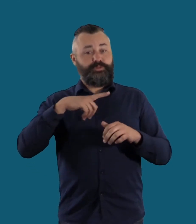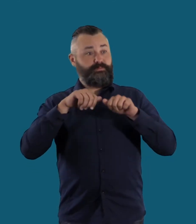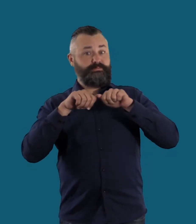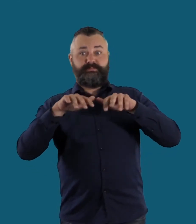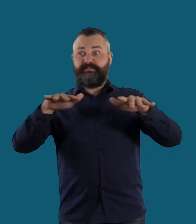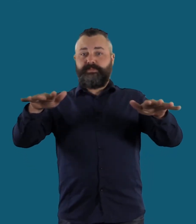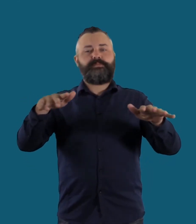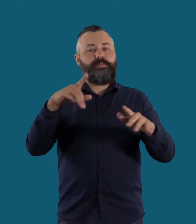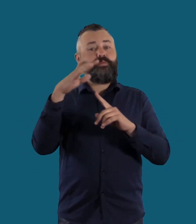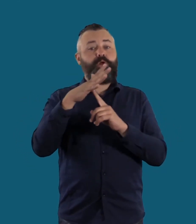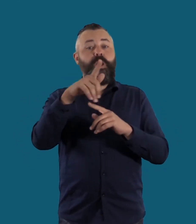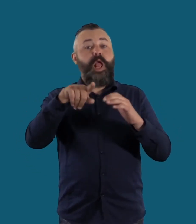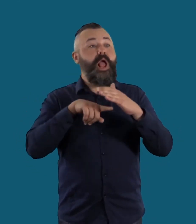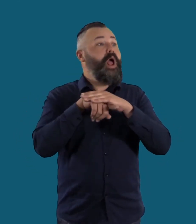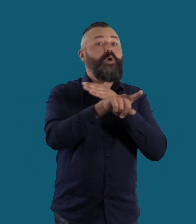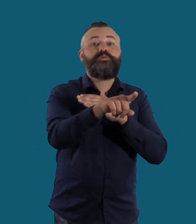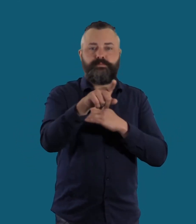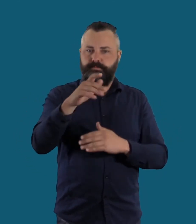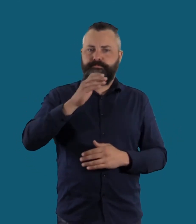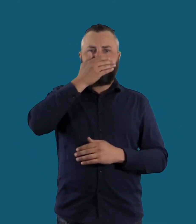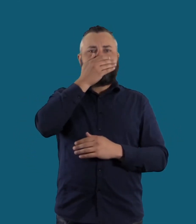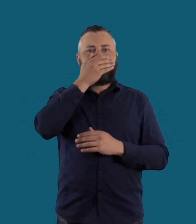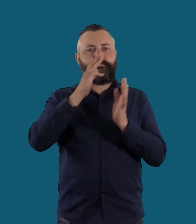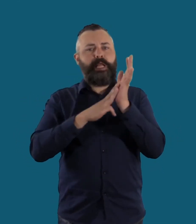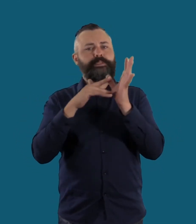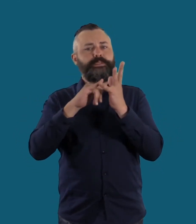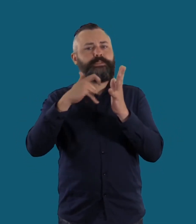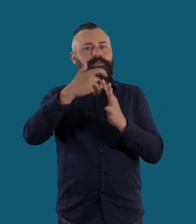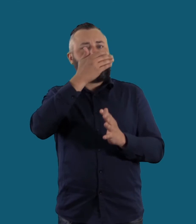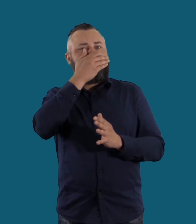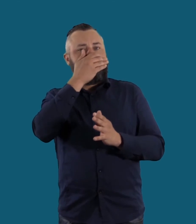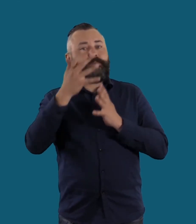If the flu is known to be spreading and you want to go out, please make sure you wear a mask.